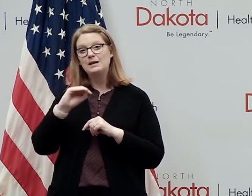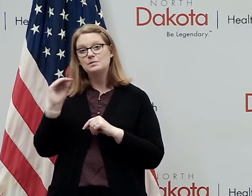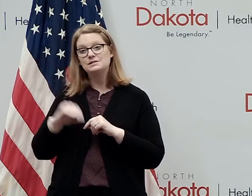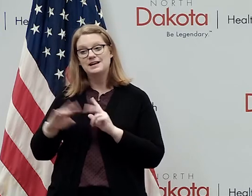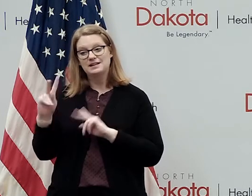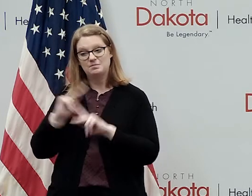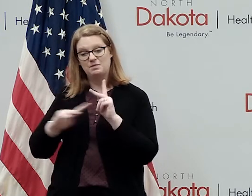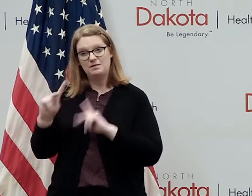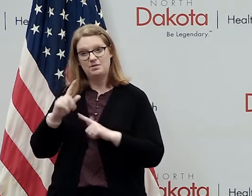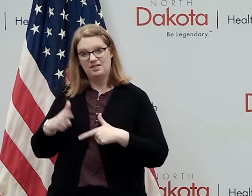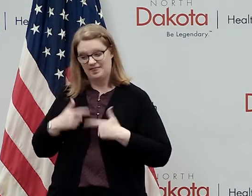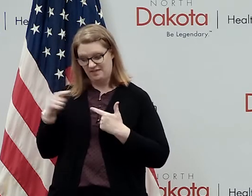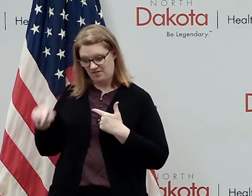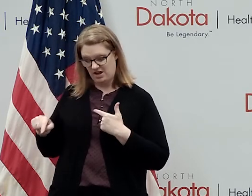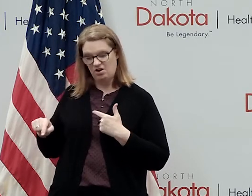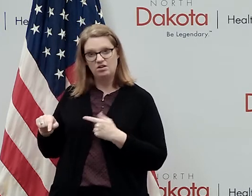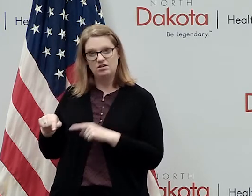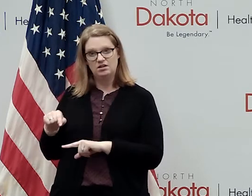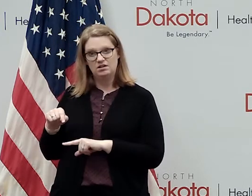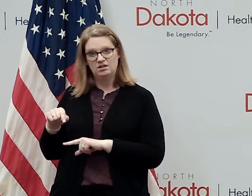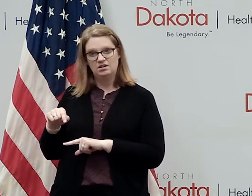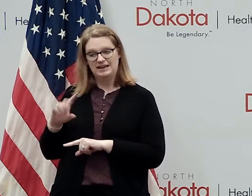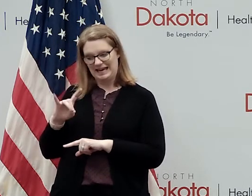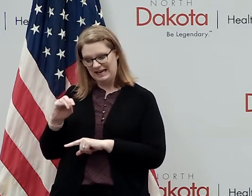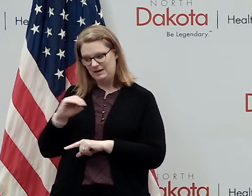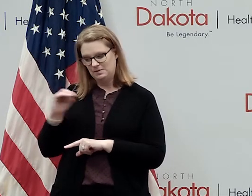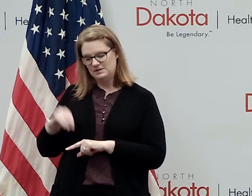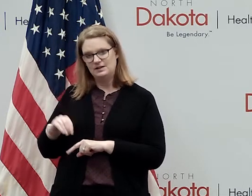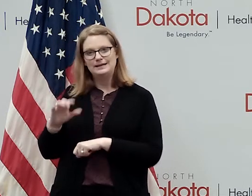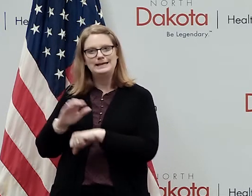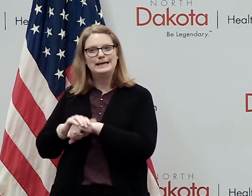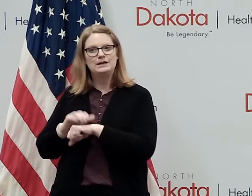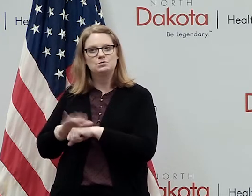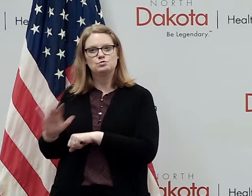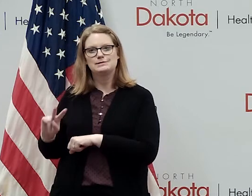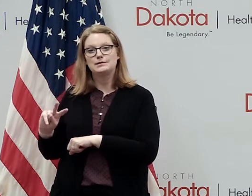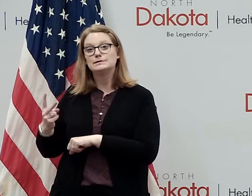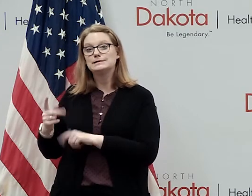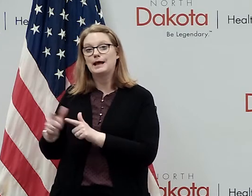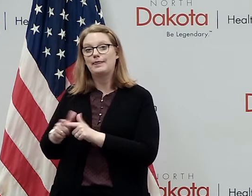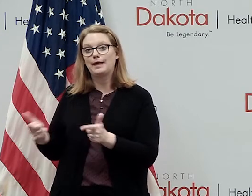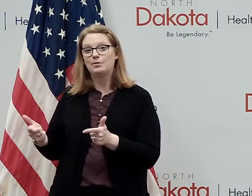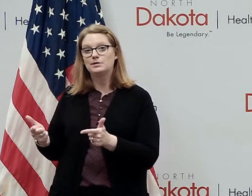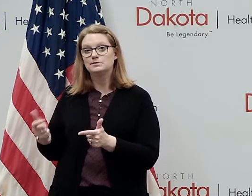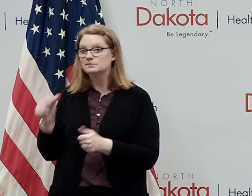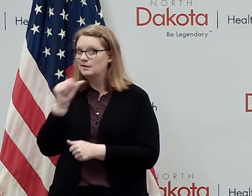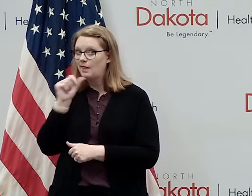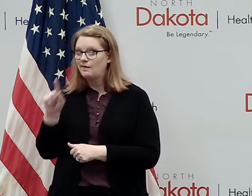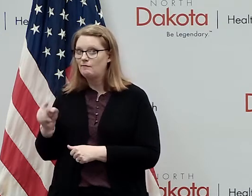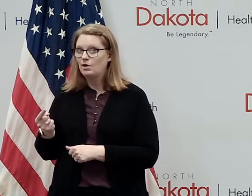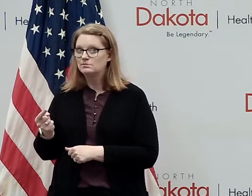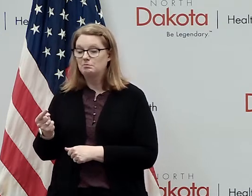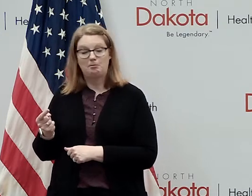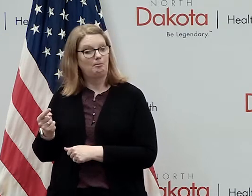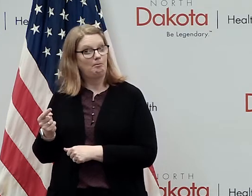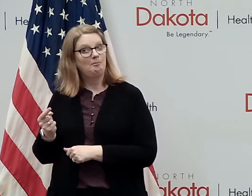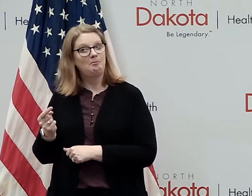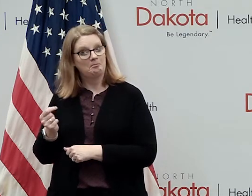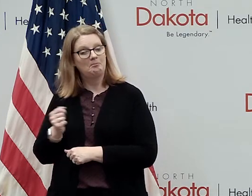the city of Fargo at the turn of that century, English was their second language, not their first, and this would reflect